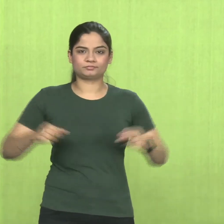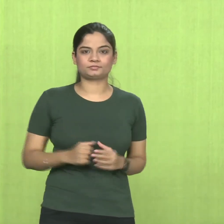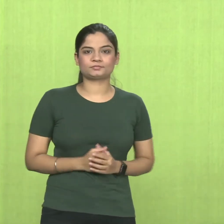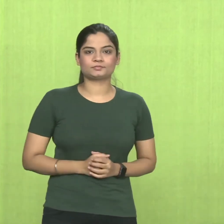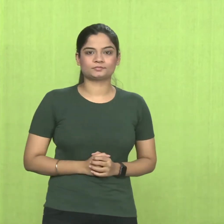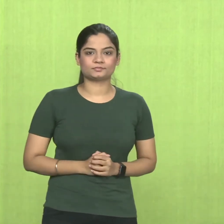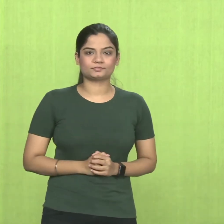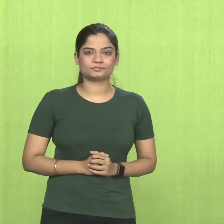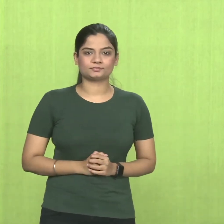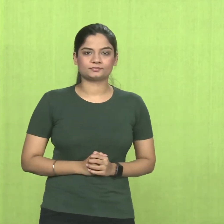ferment.